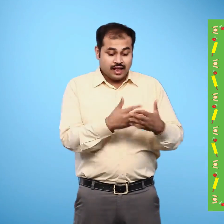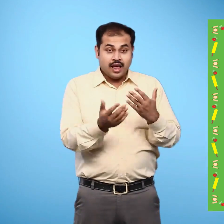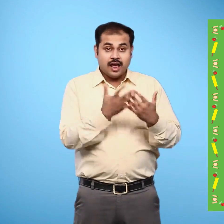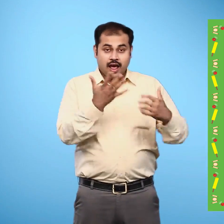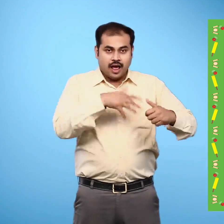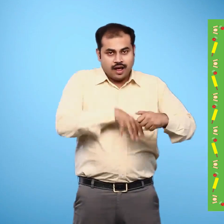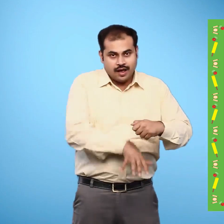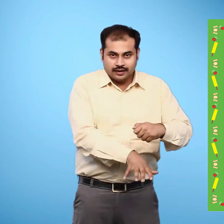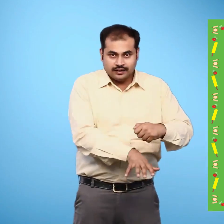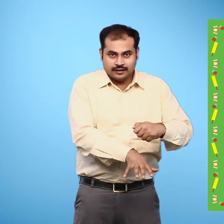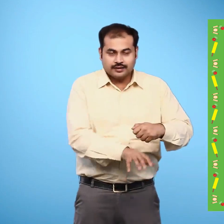bag.